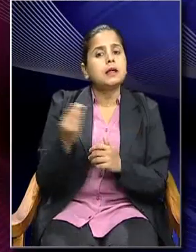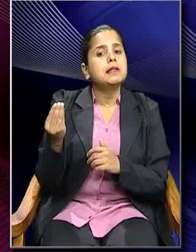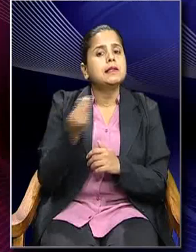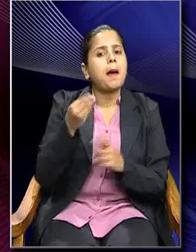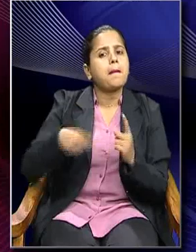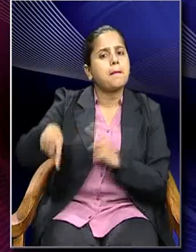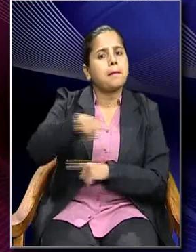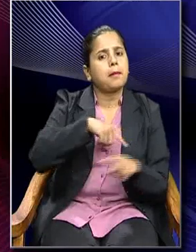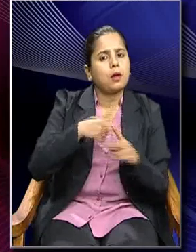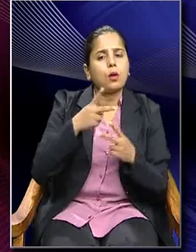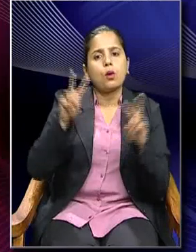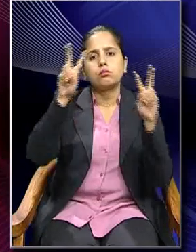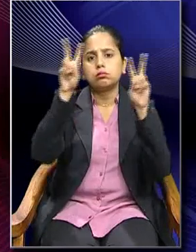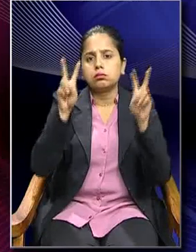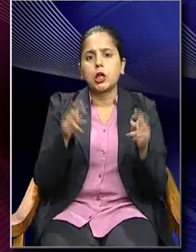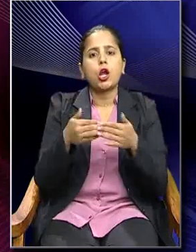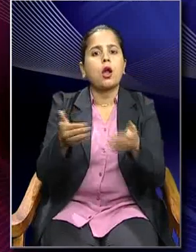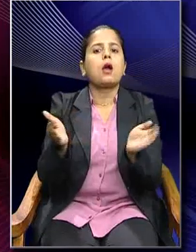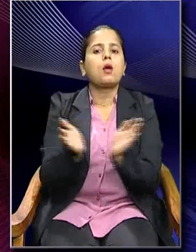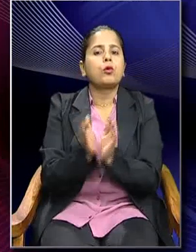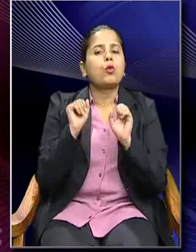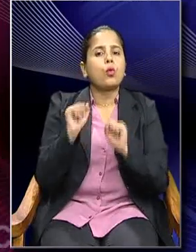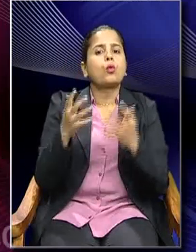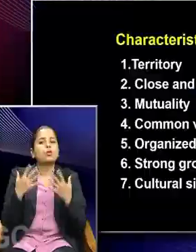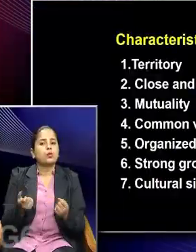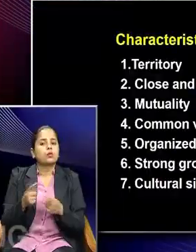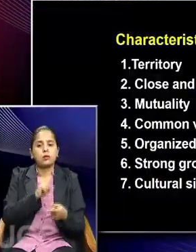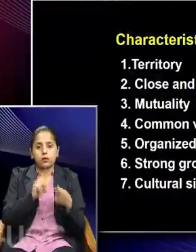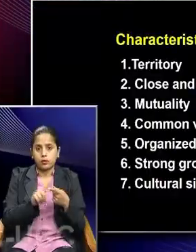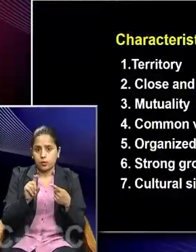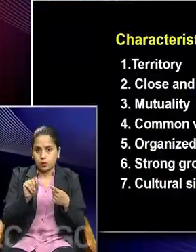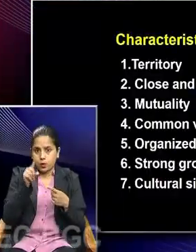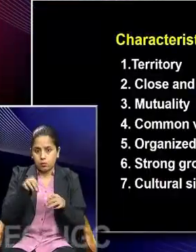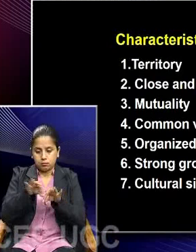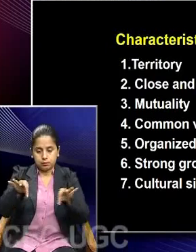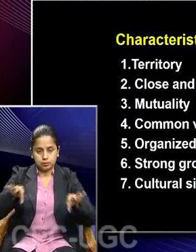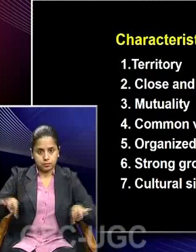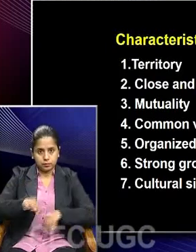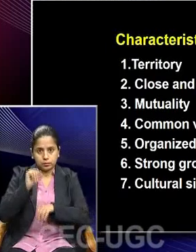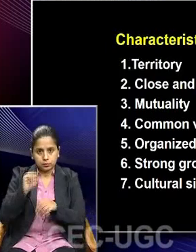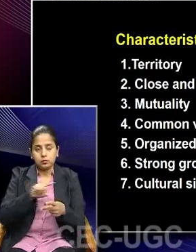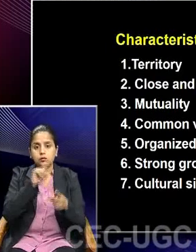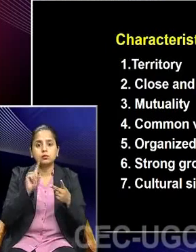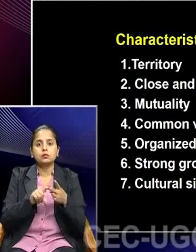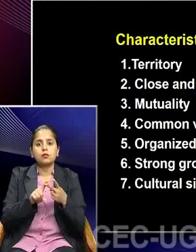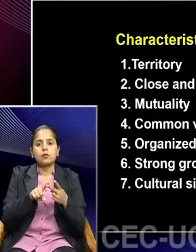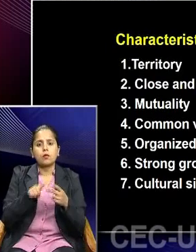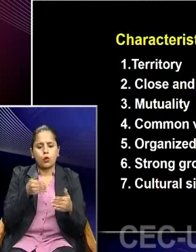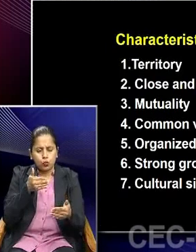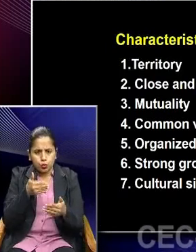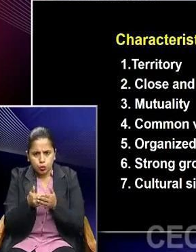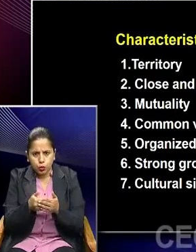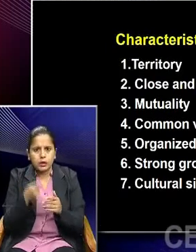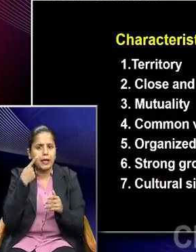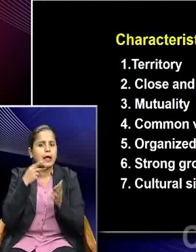the characteristics of a community. The first is territory, the second close and